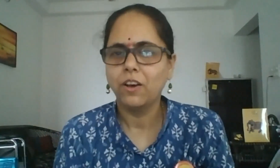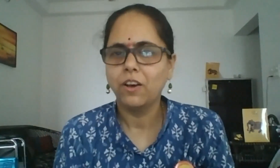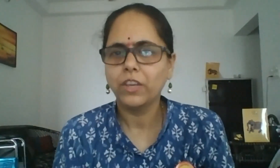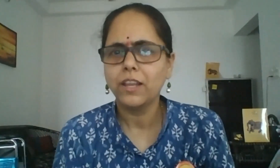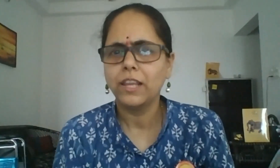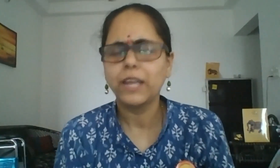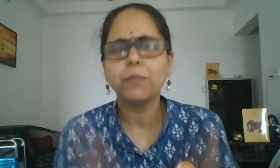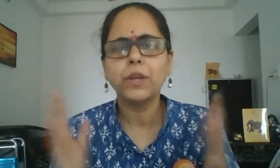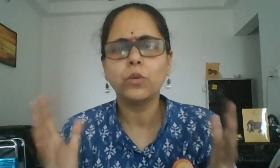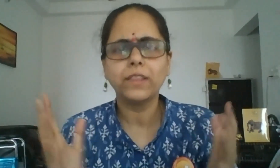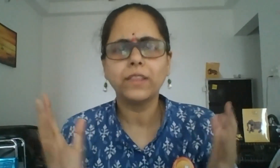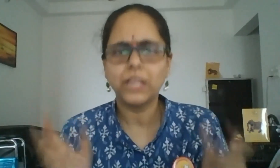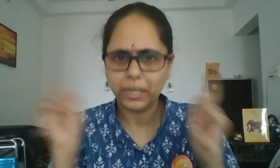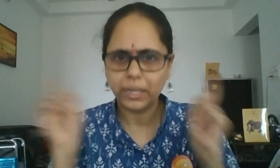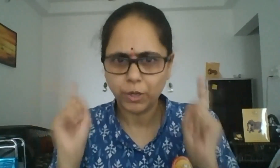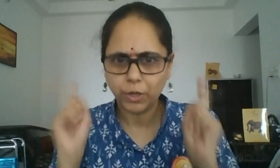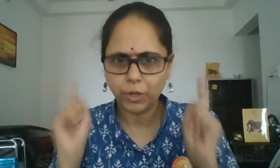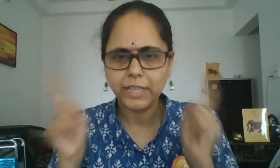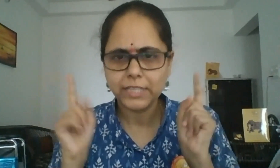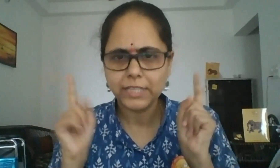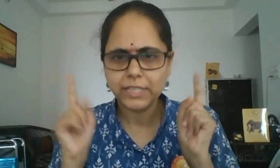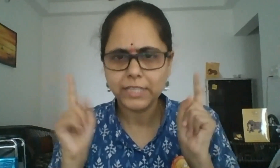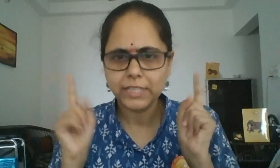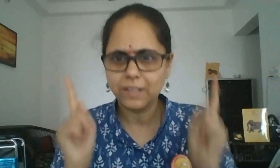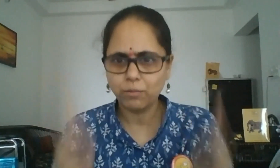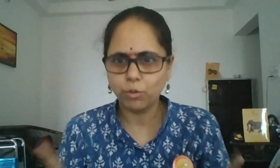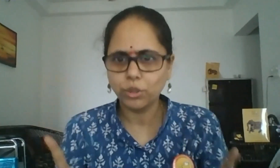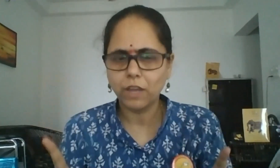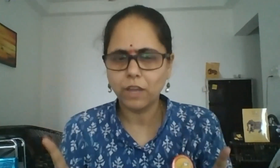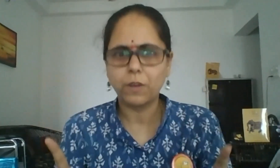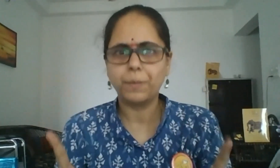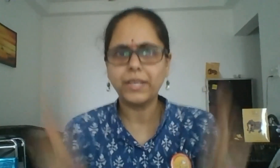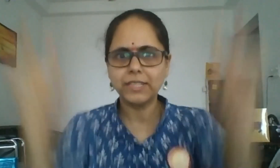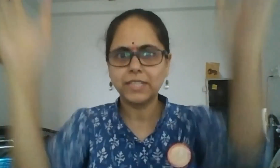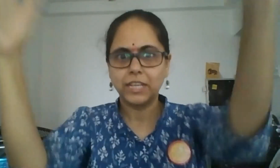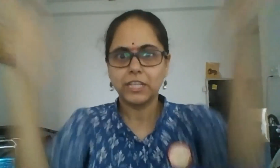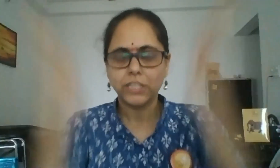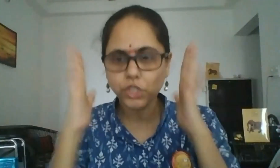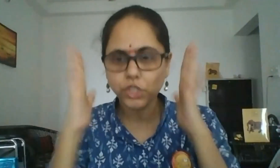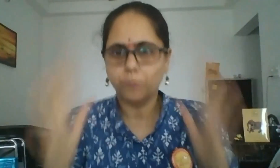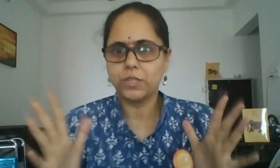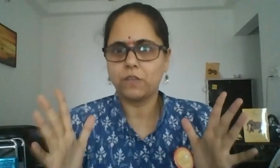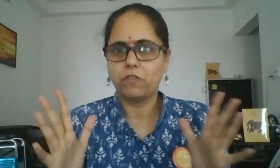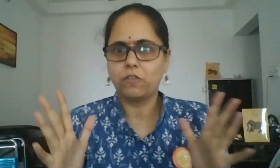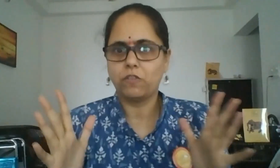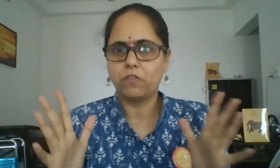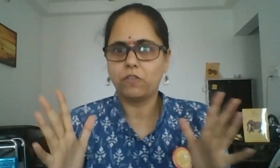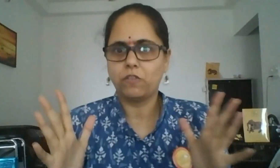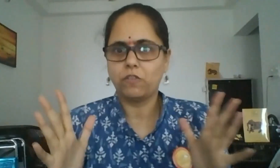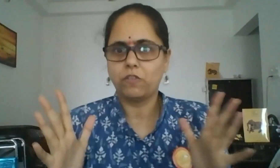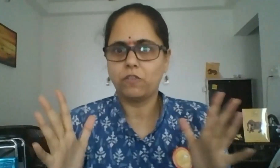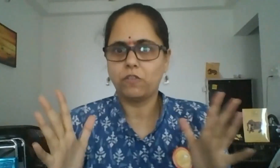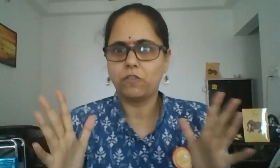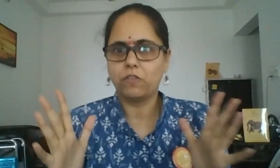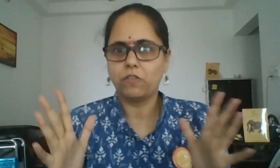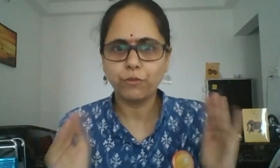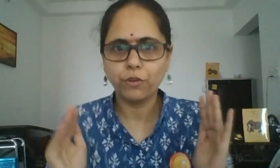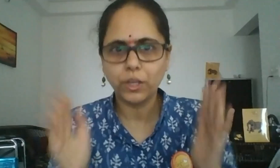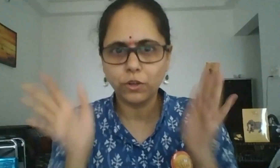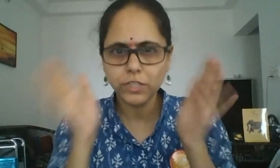Okay, let me do one thing. Let me do ASL, ISL, both alphabets. Just observe. Okay, before we close, let's